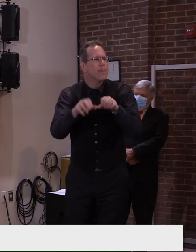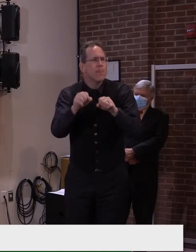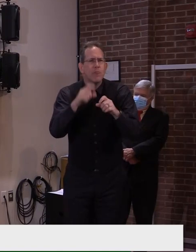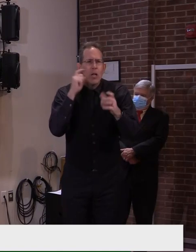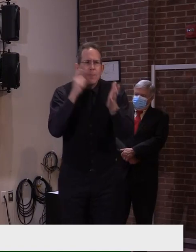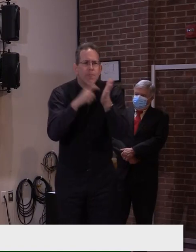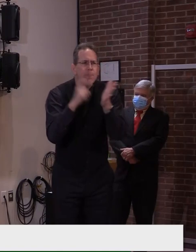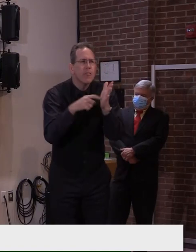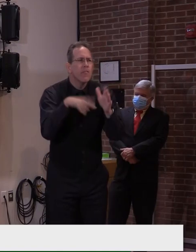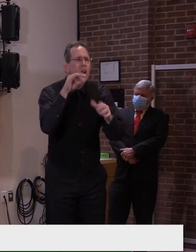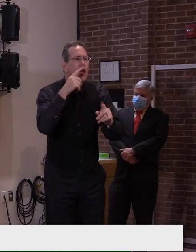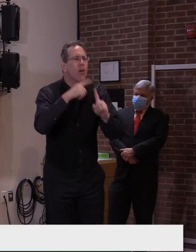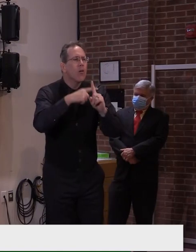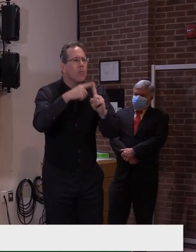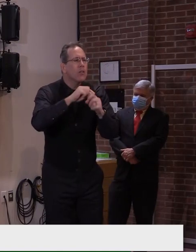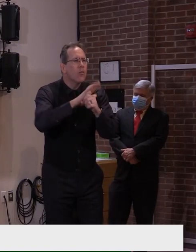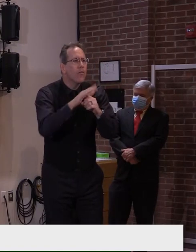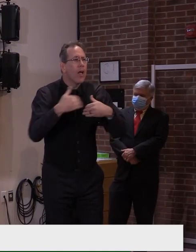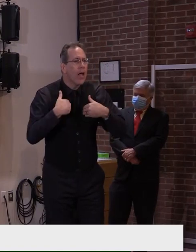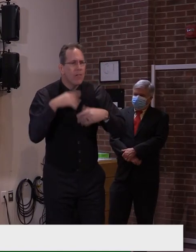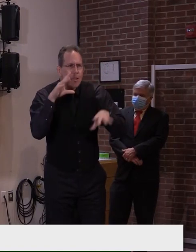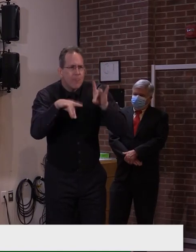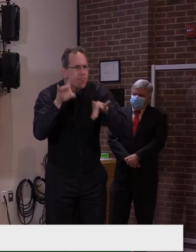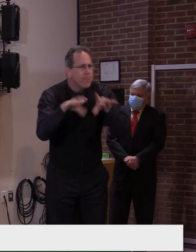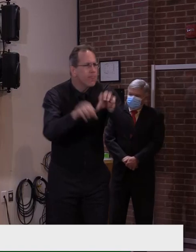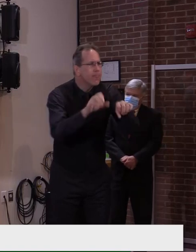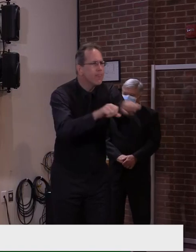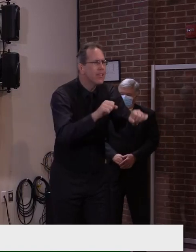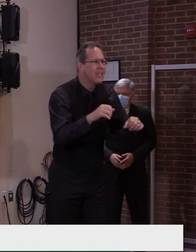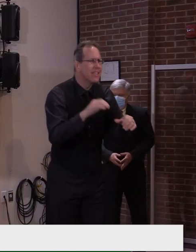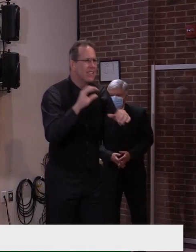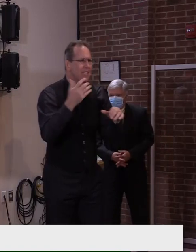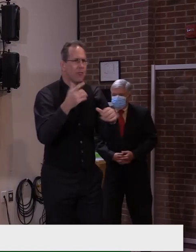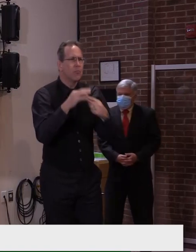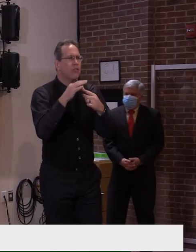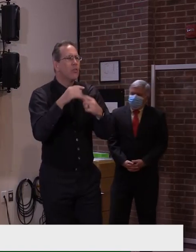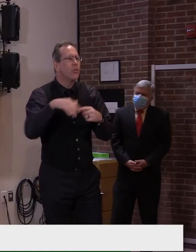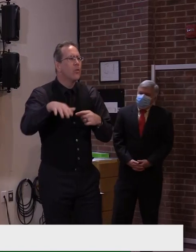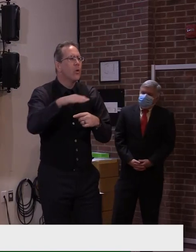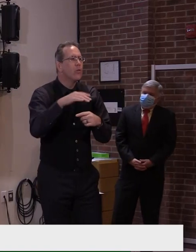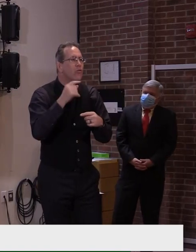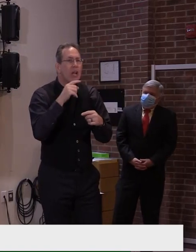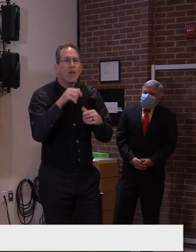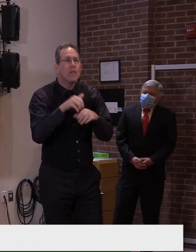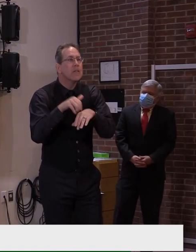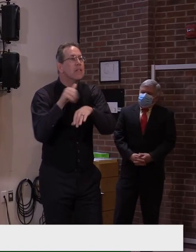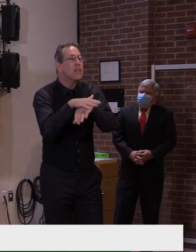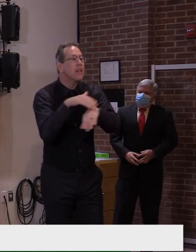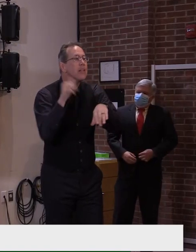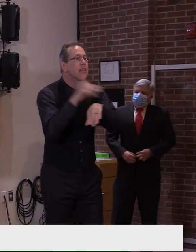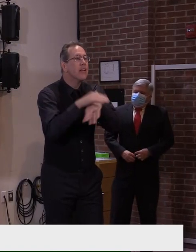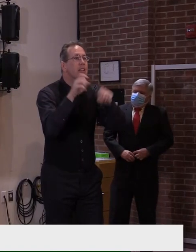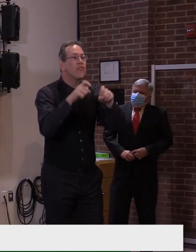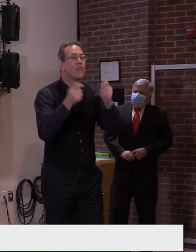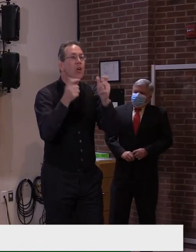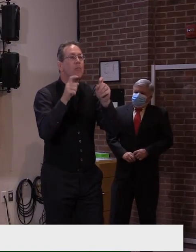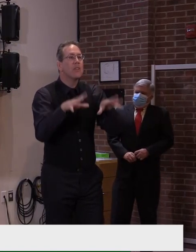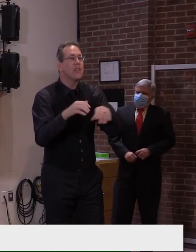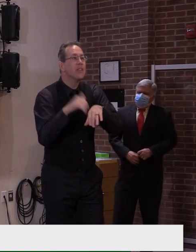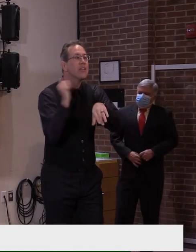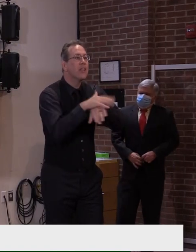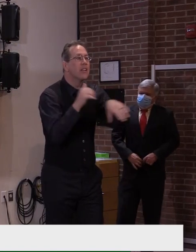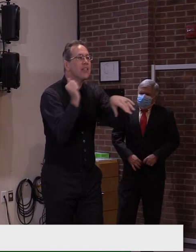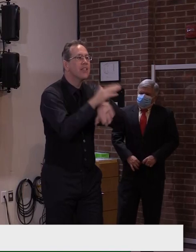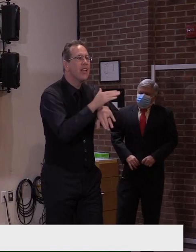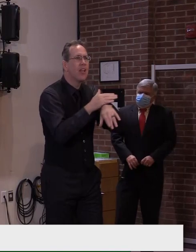their results, especially as we're trying to get more antigen tests out to the public in greater numbers. Yeah, you're absolutely